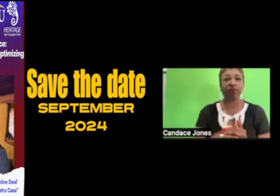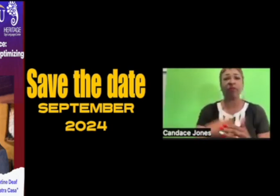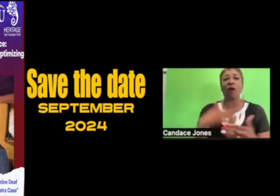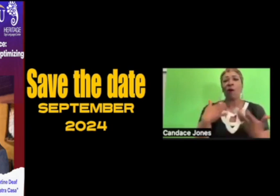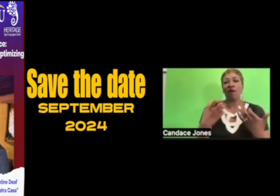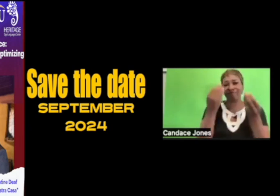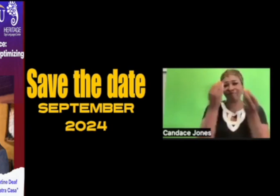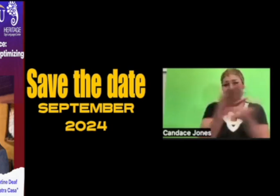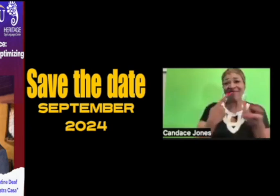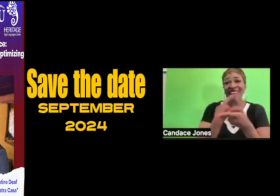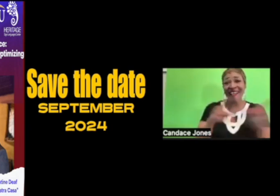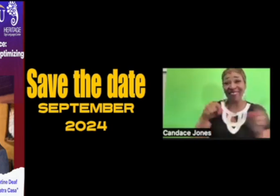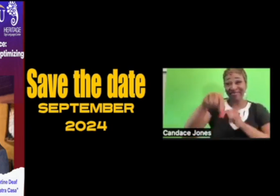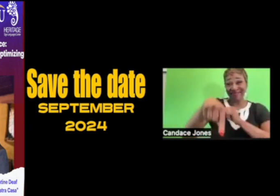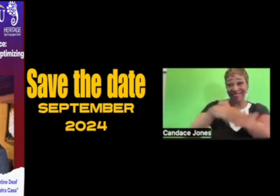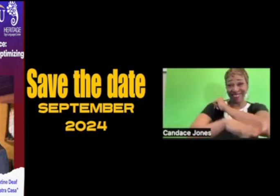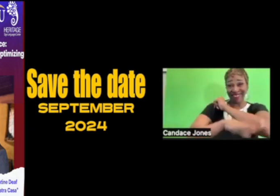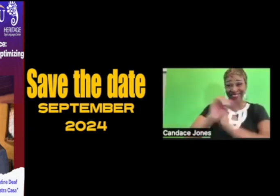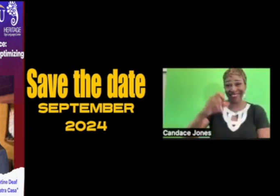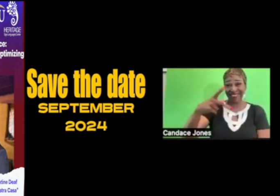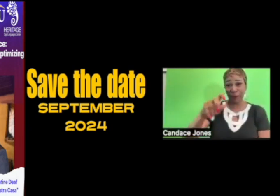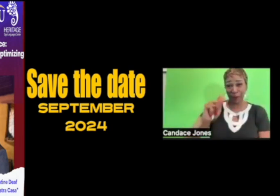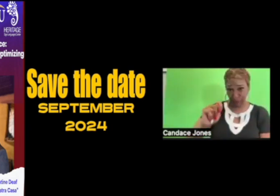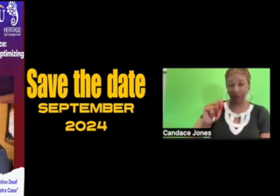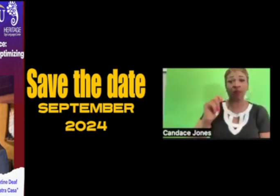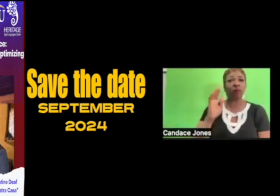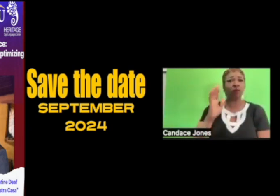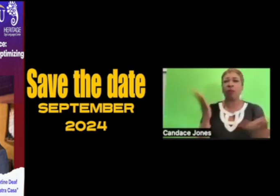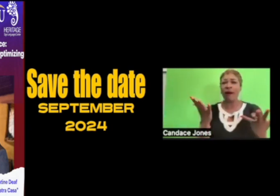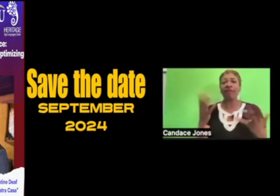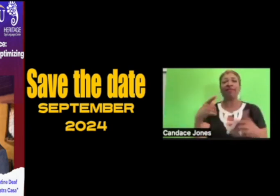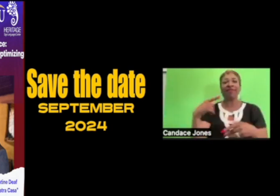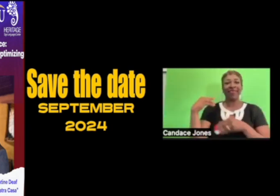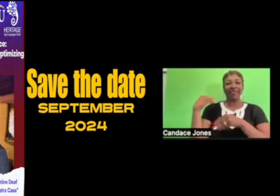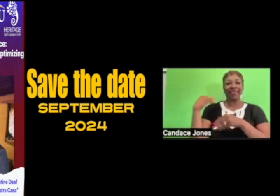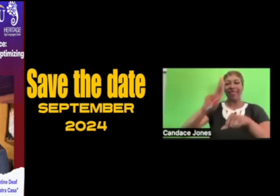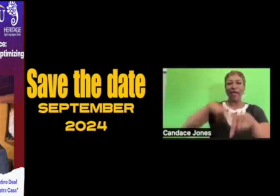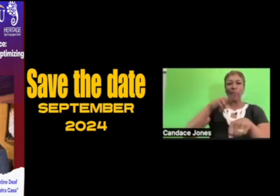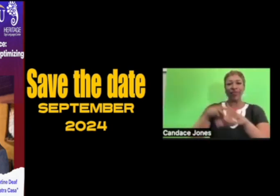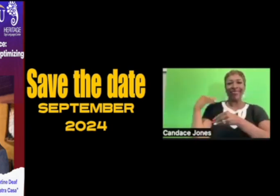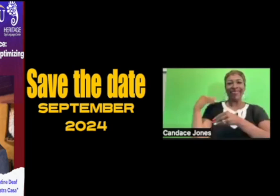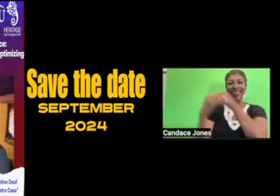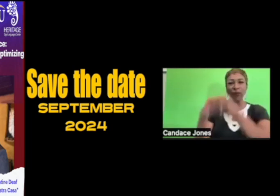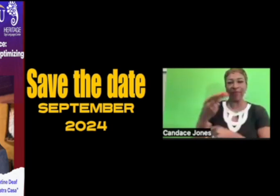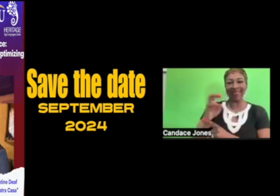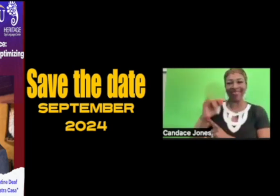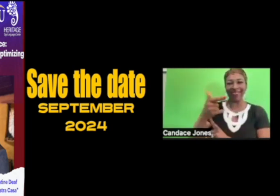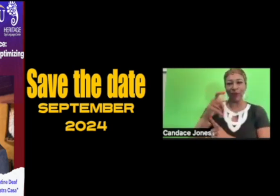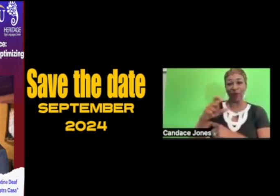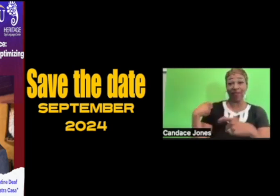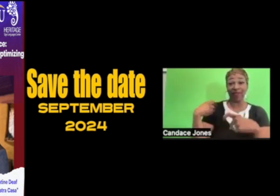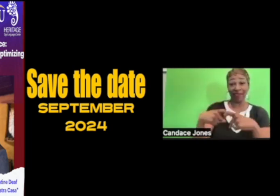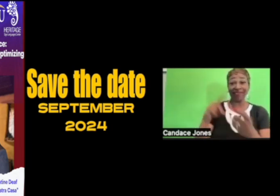them to us. And also that in September, we are going to have another